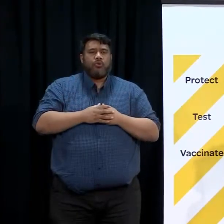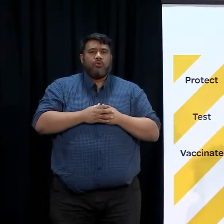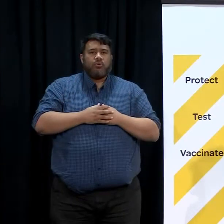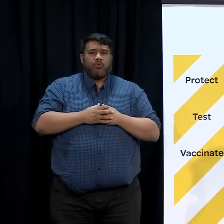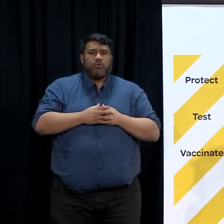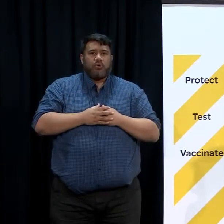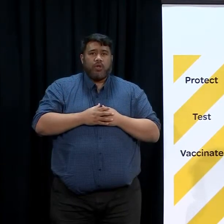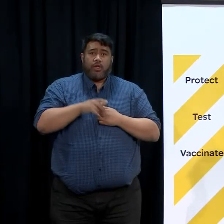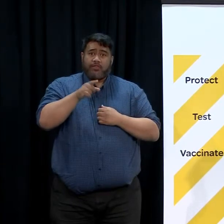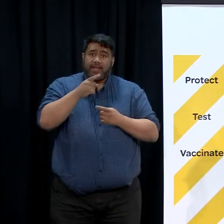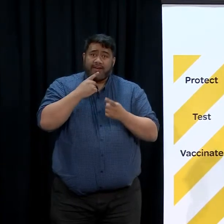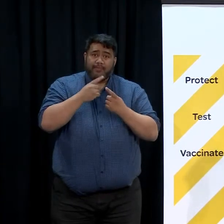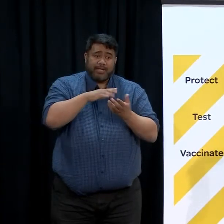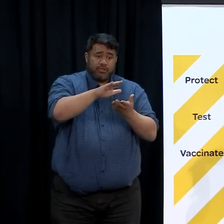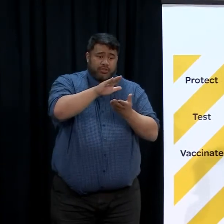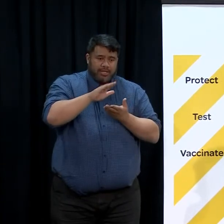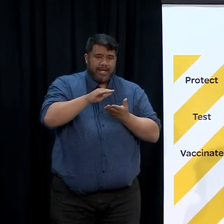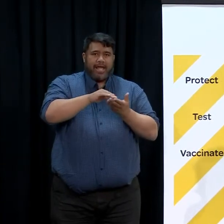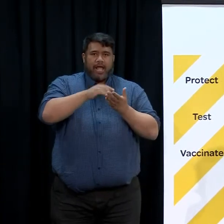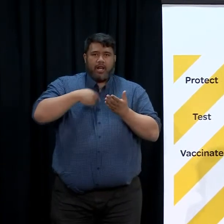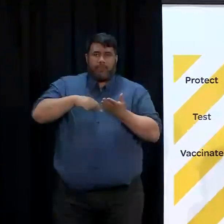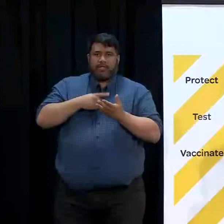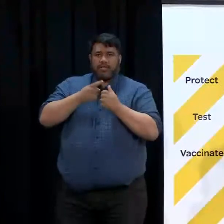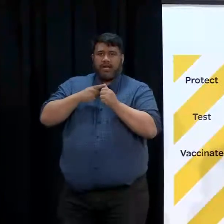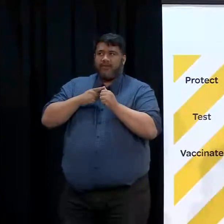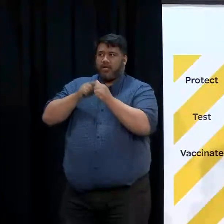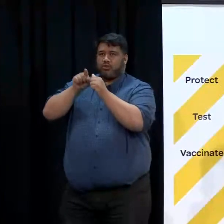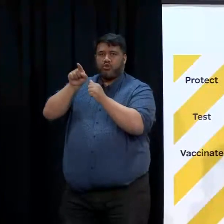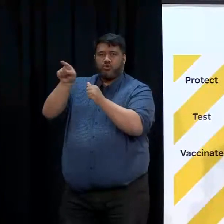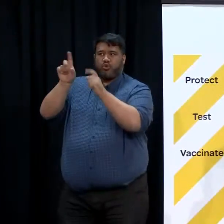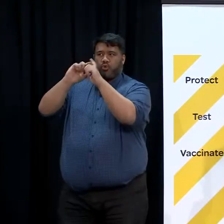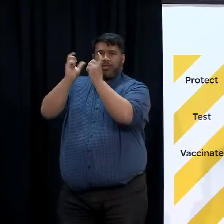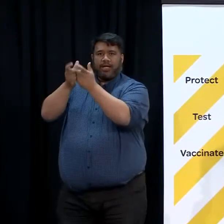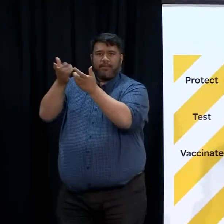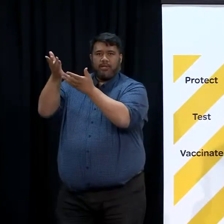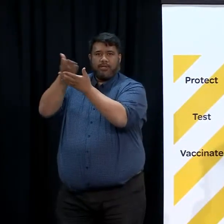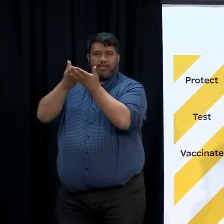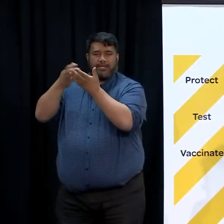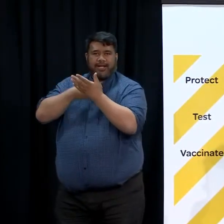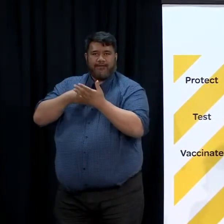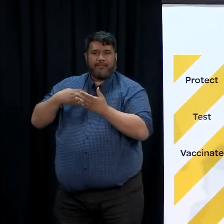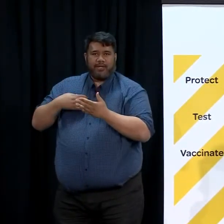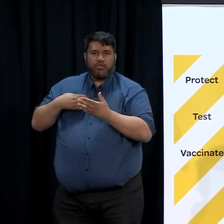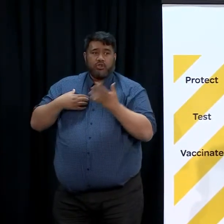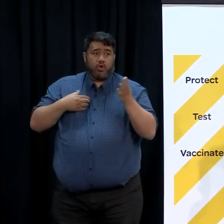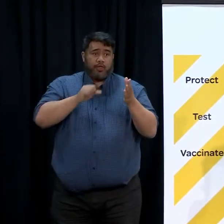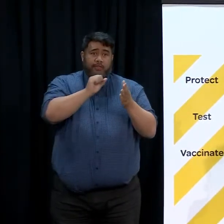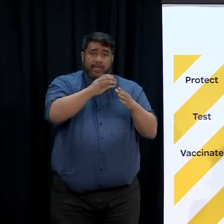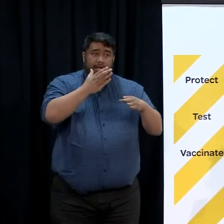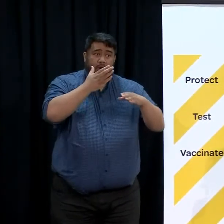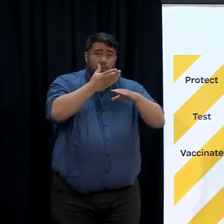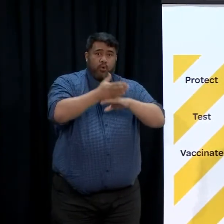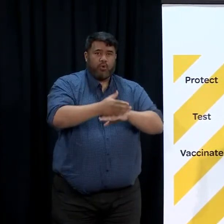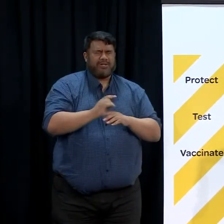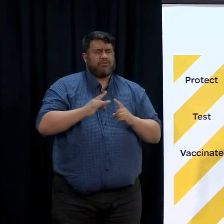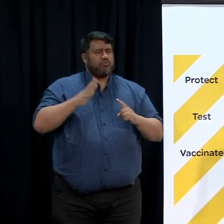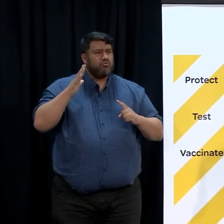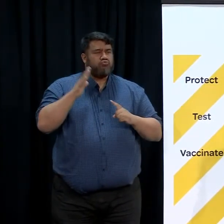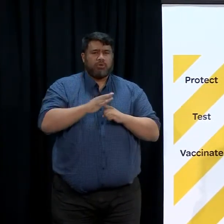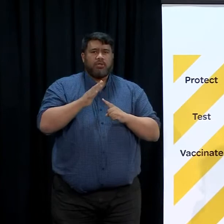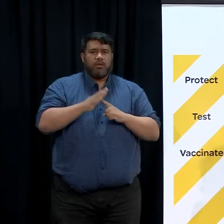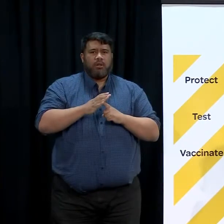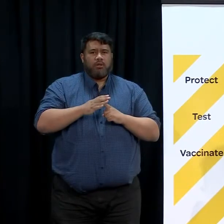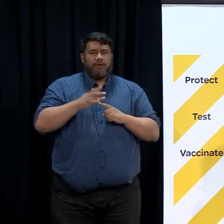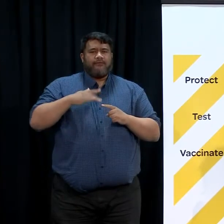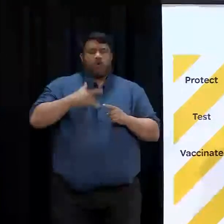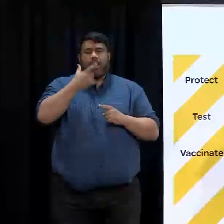is informed by that modelling, and I just want to acknowledge how critical that modelling has been and how fortunate we feel to have a group of